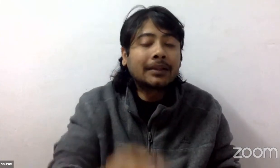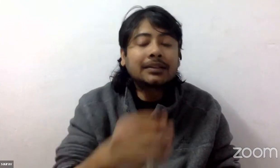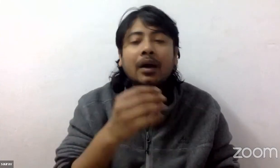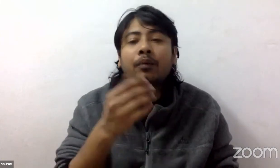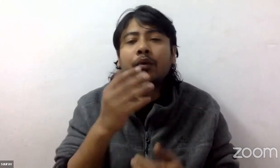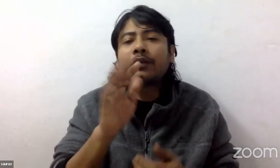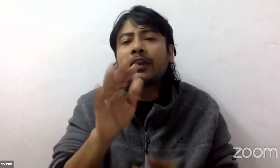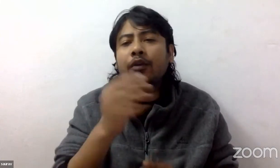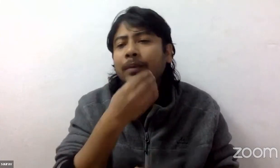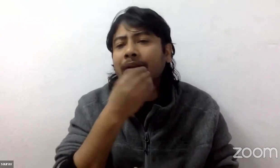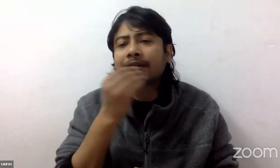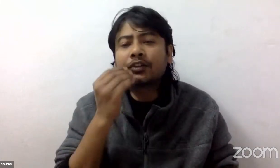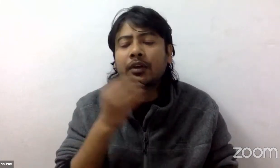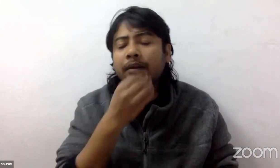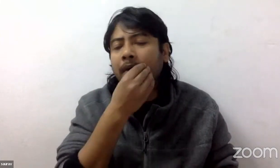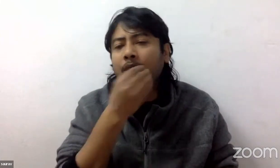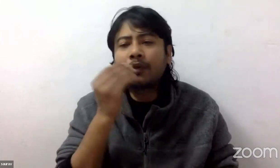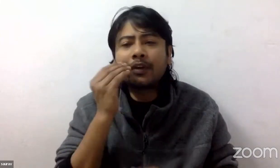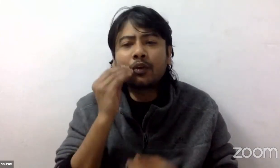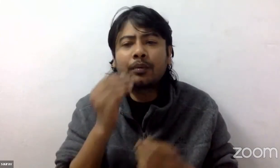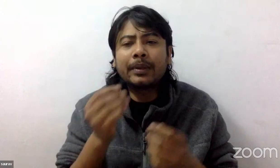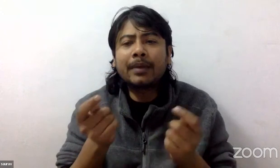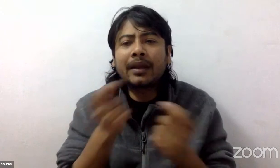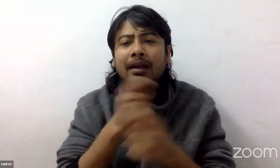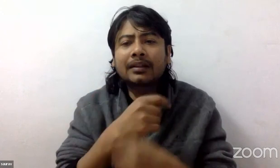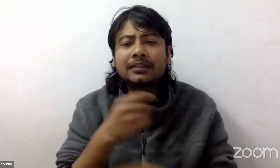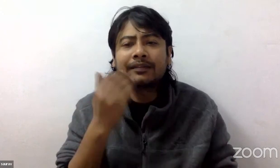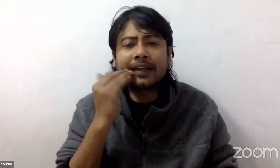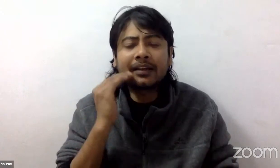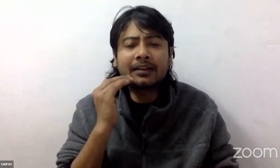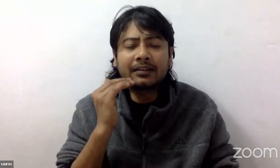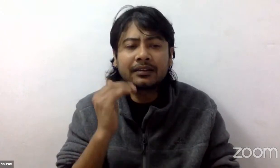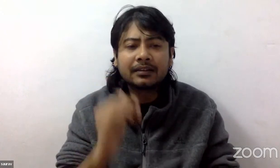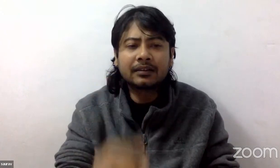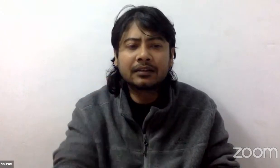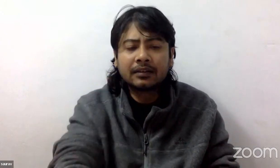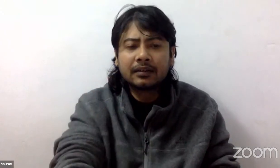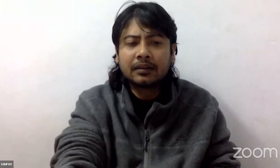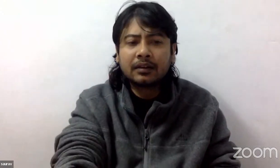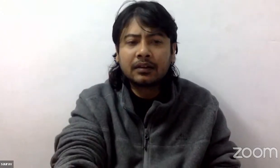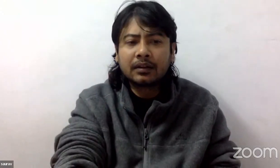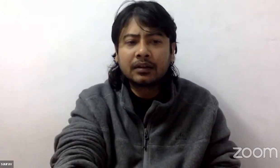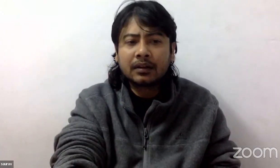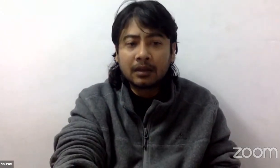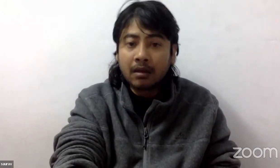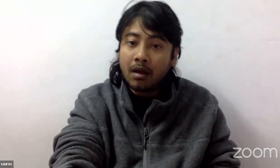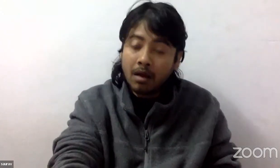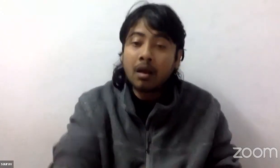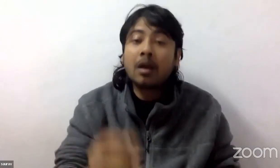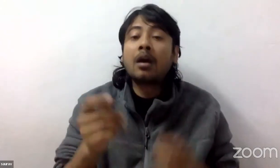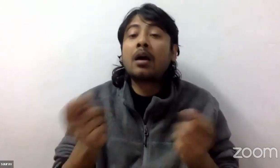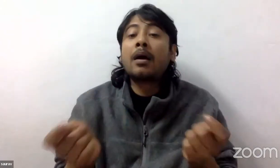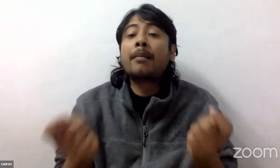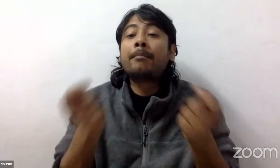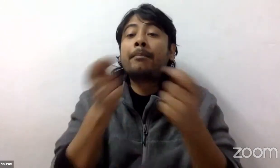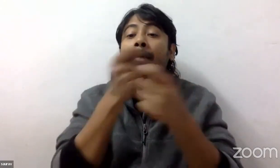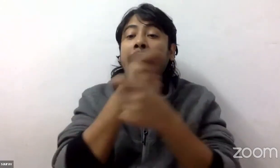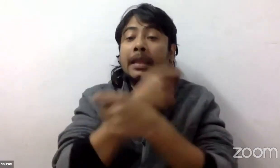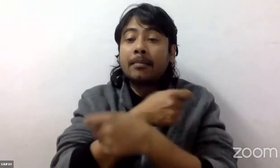Mataji, how would we know, Mataji, sorry, how would we know Bhima Ekadashi when? Bhima Ekadashi, actually, when you download the app,